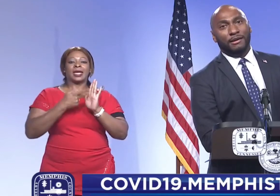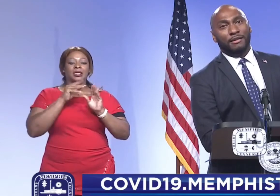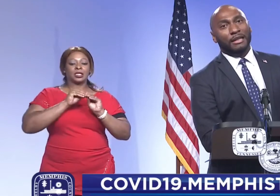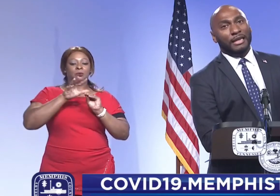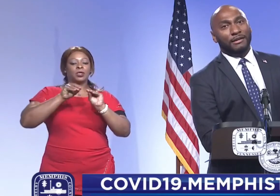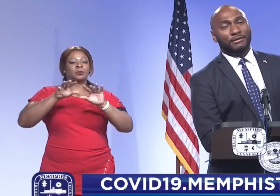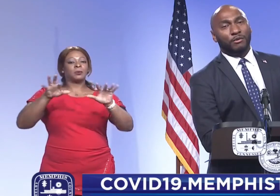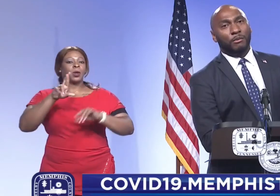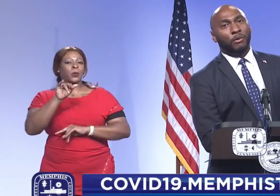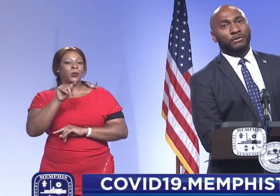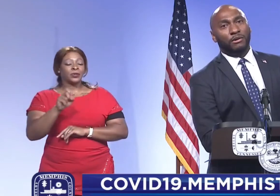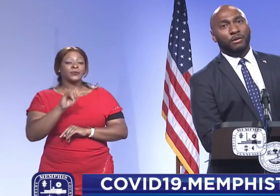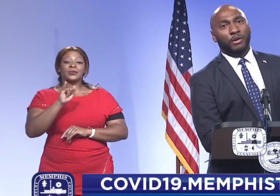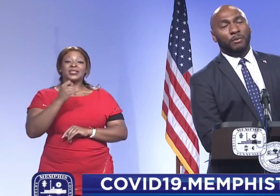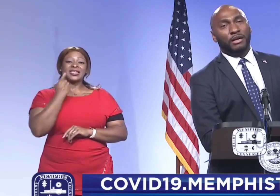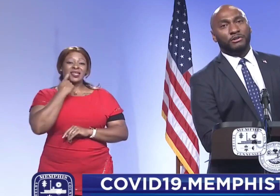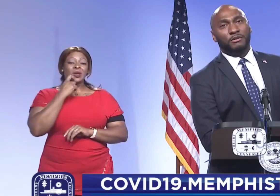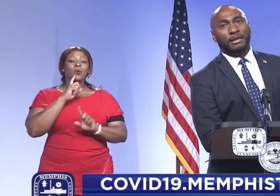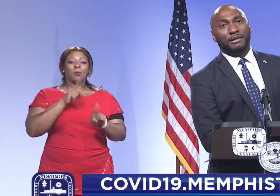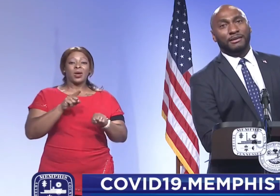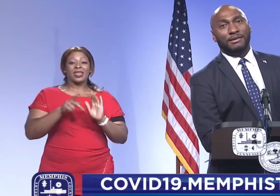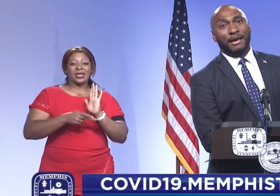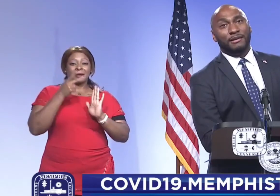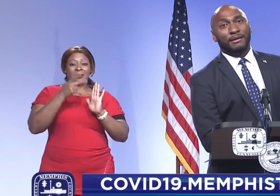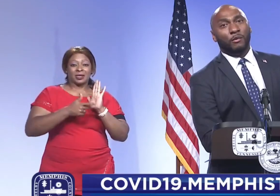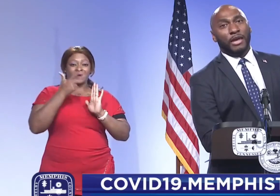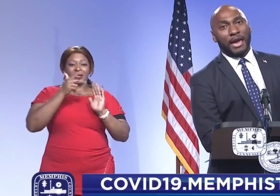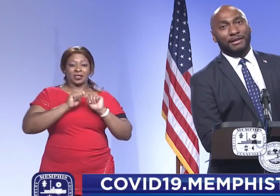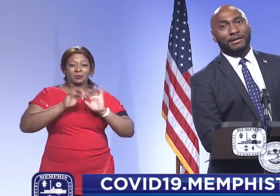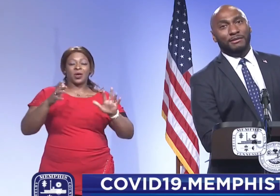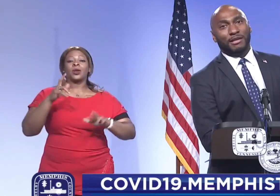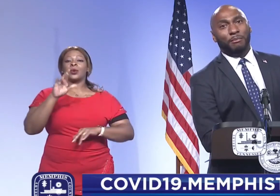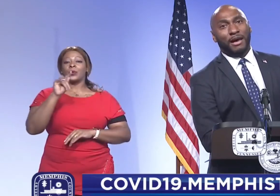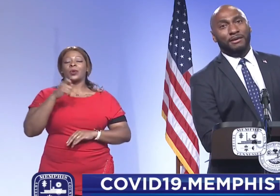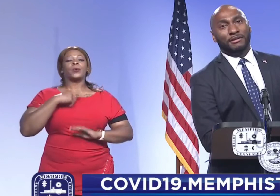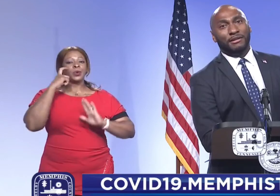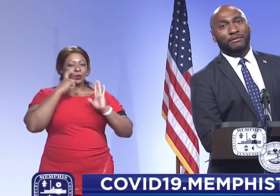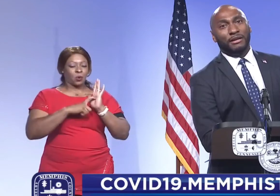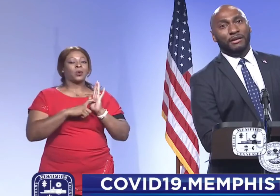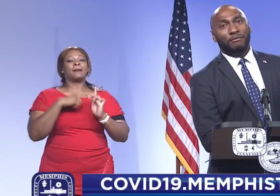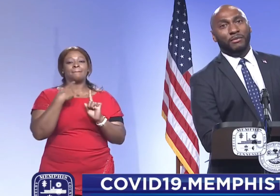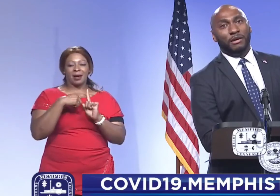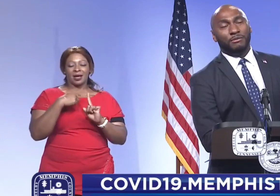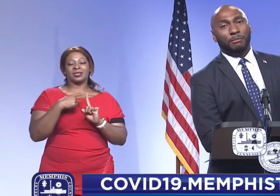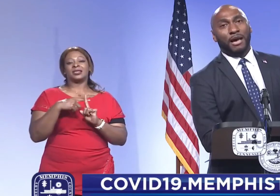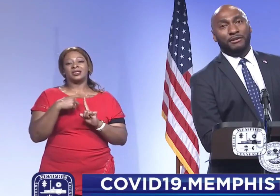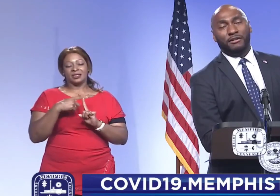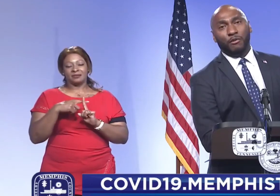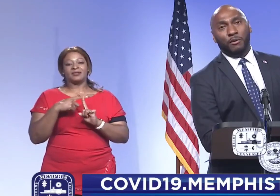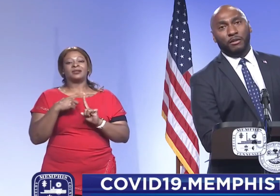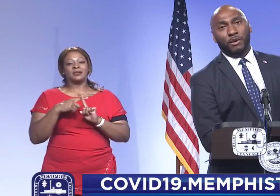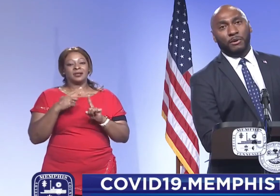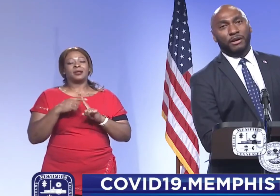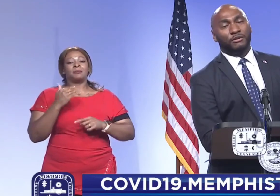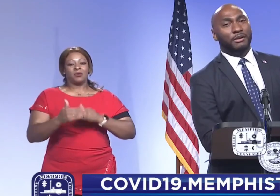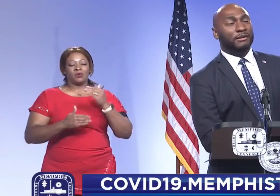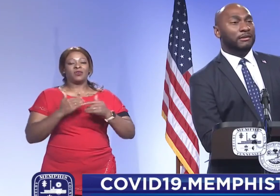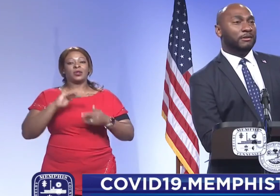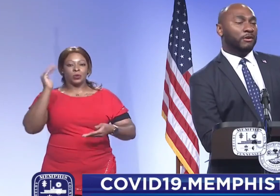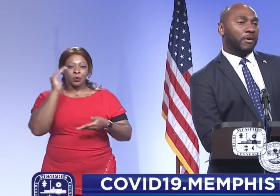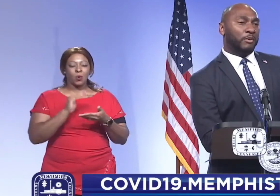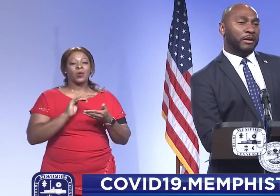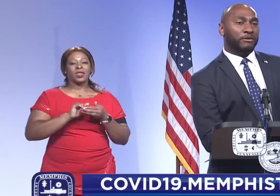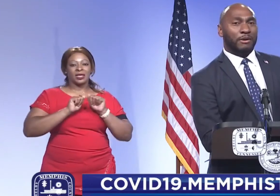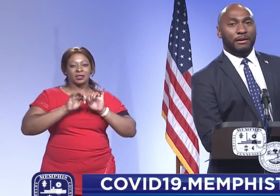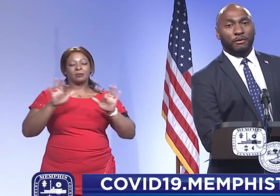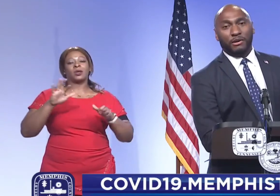And the latest reports on the reproduction rate is that we had seen some positive movement in the reproduction rate. So